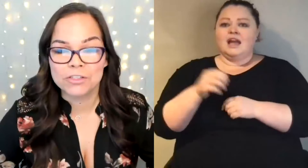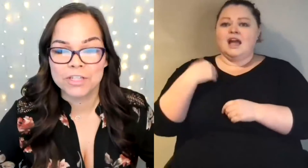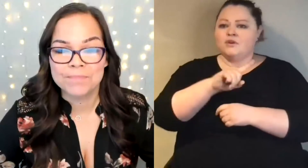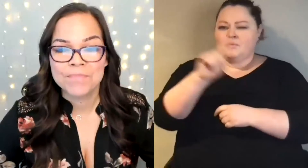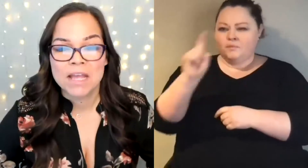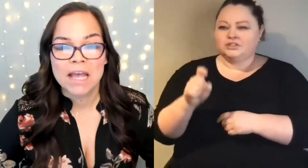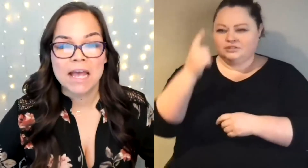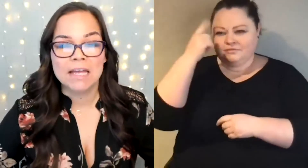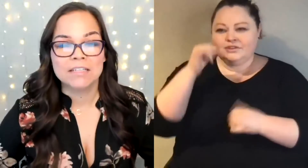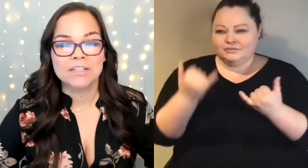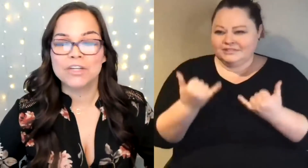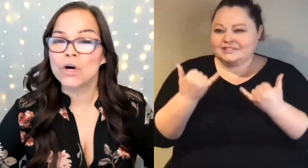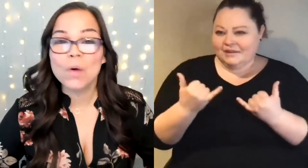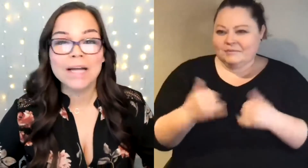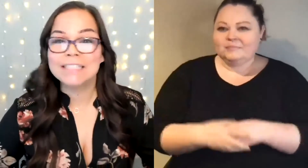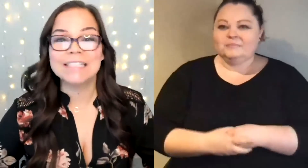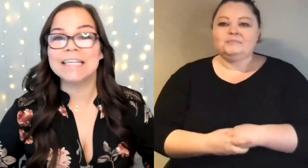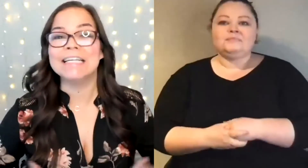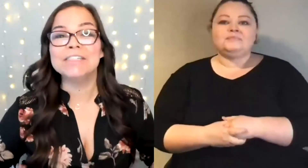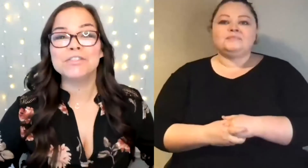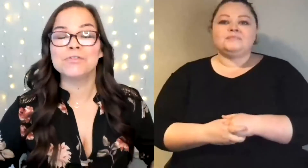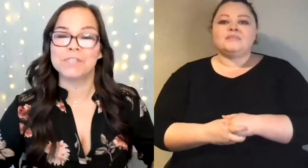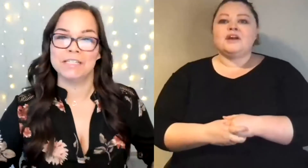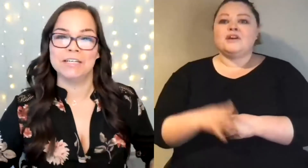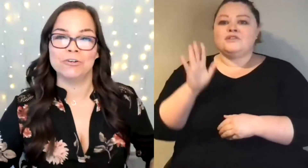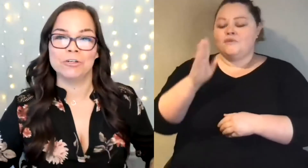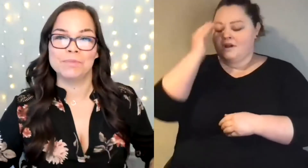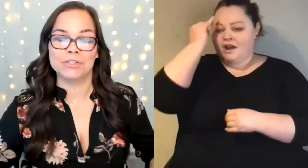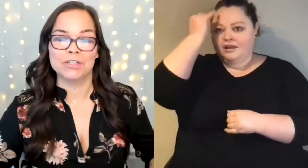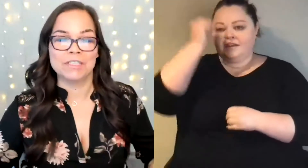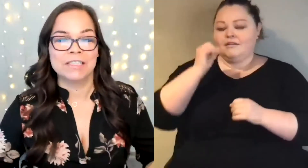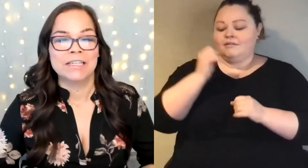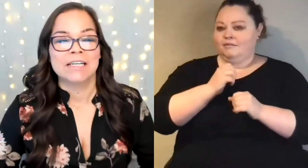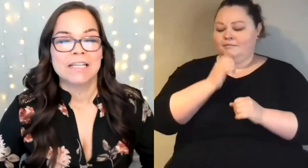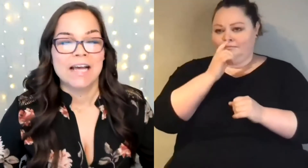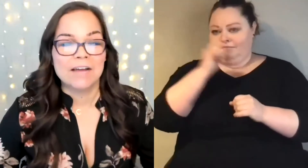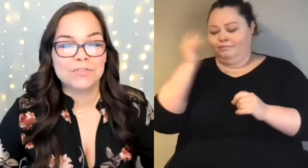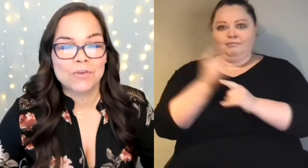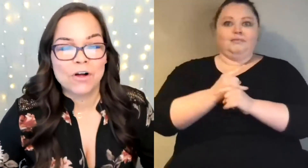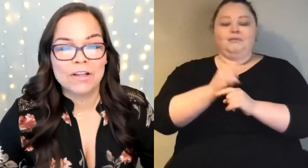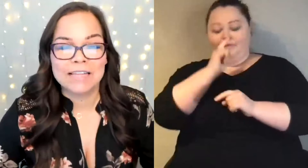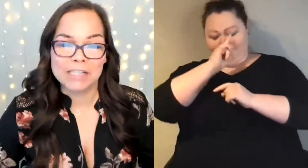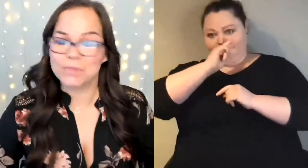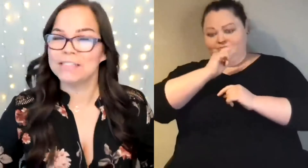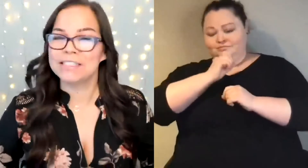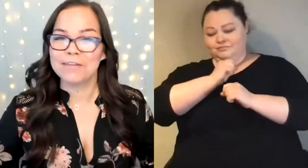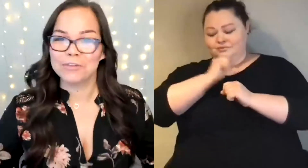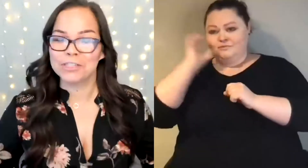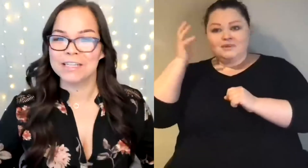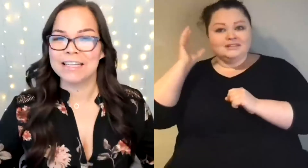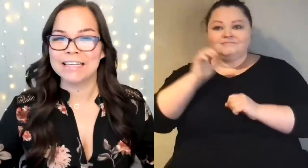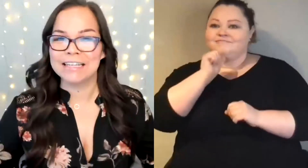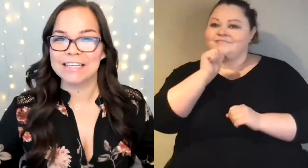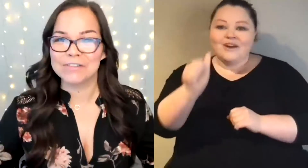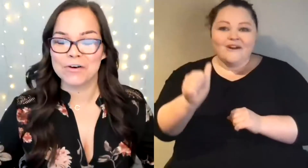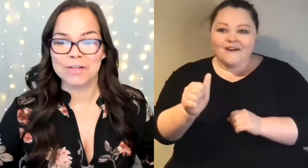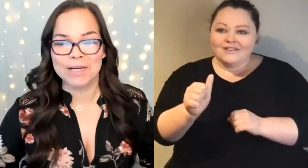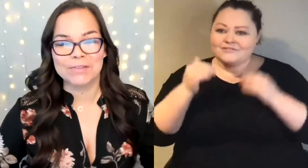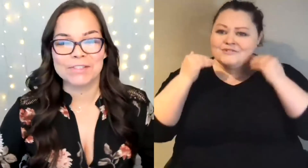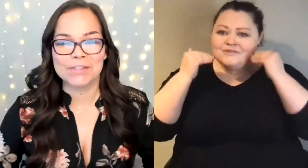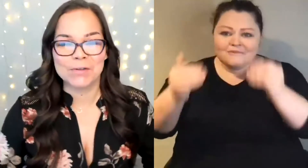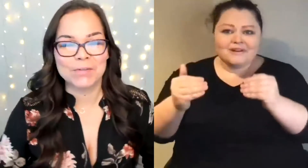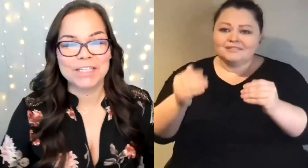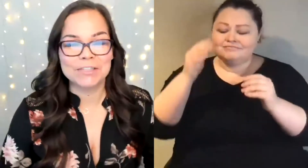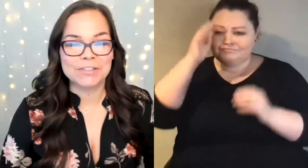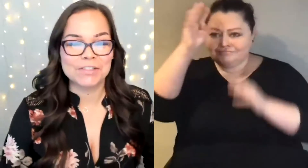following question. And no idea is too silly or absurd. After all, that's what divergent thinking is all